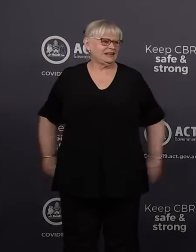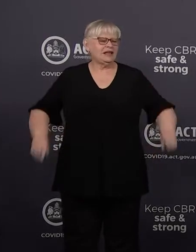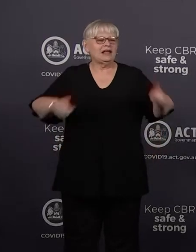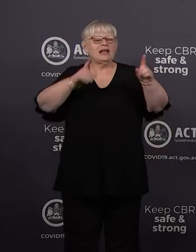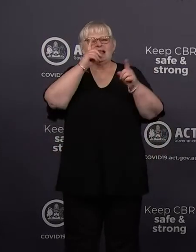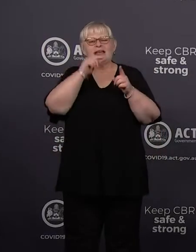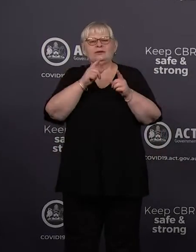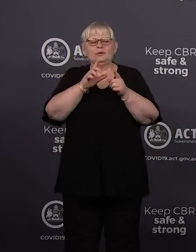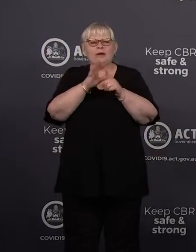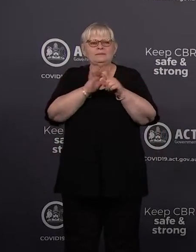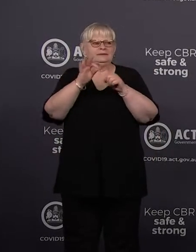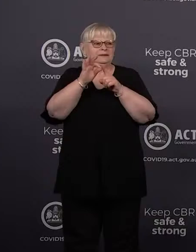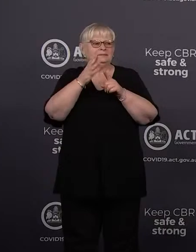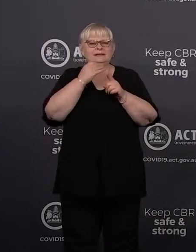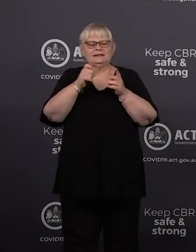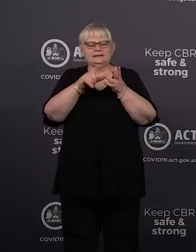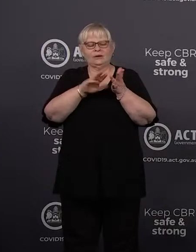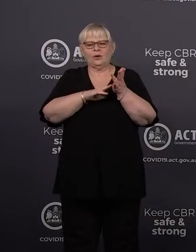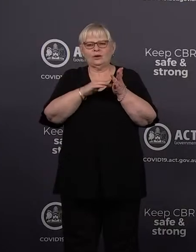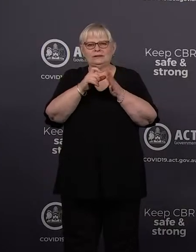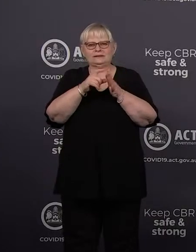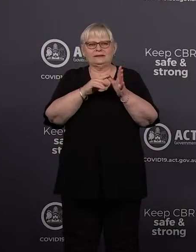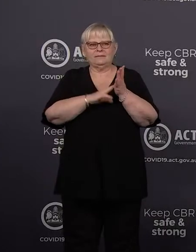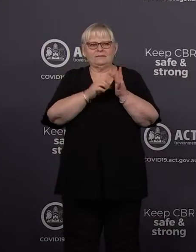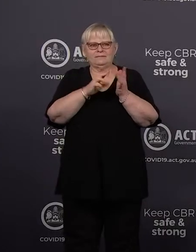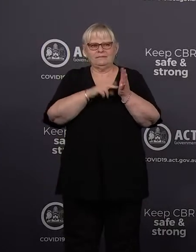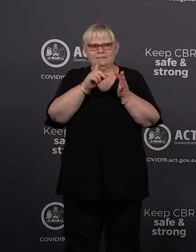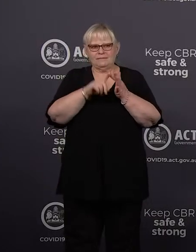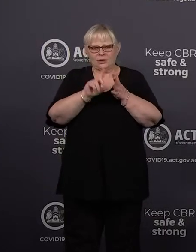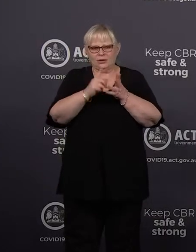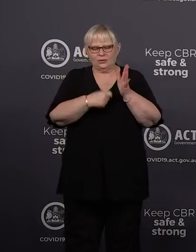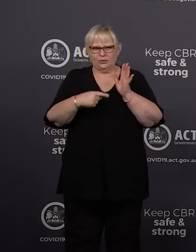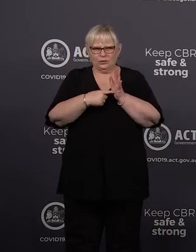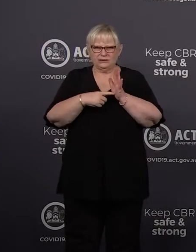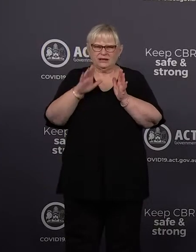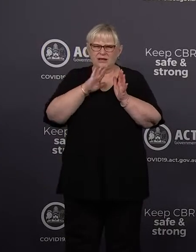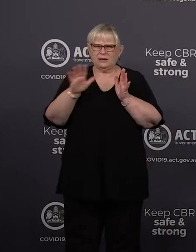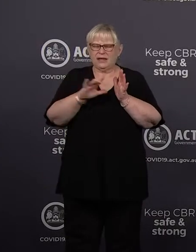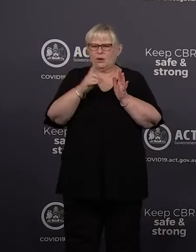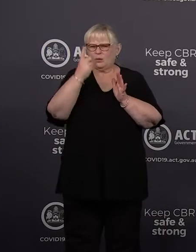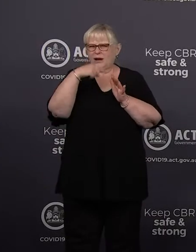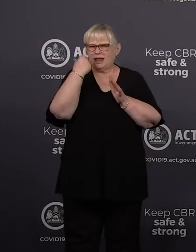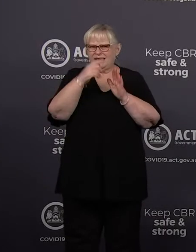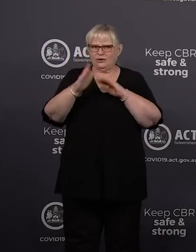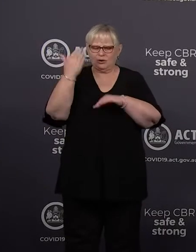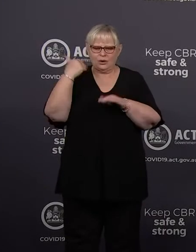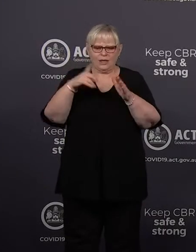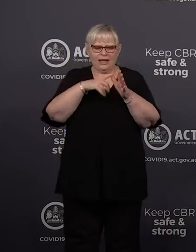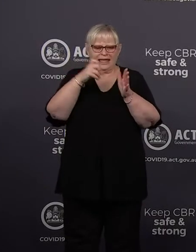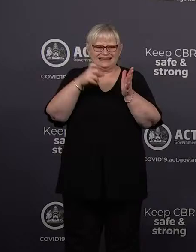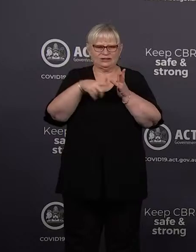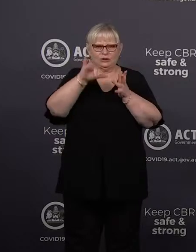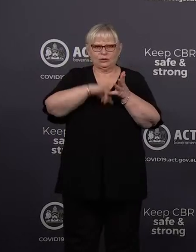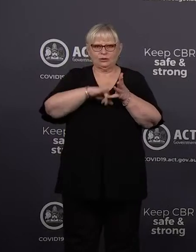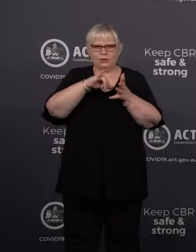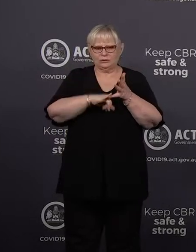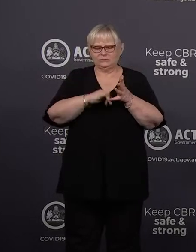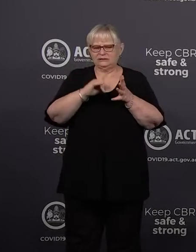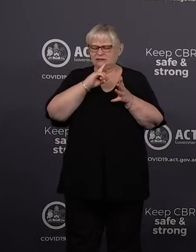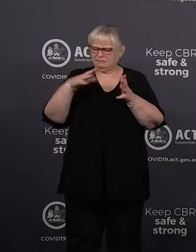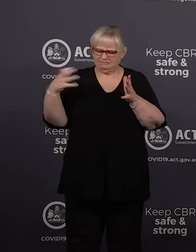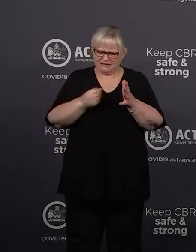Minister, could we get an update on Condamine Court? Just recently, an hour or so ago, ACTCOS was demanding an improvement in